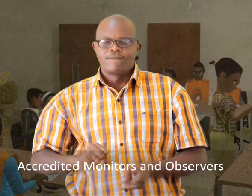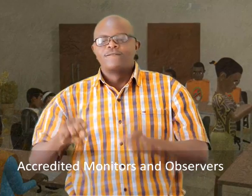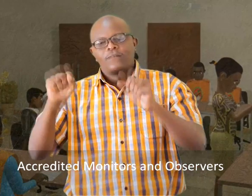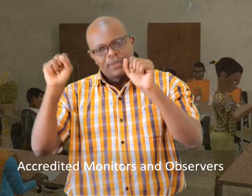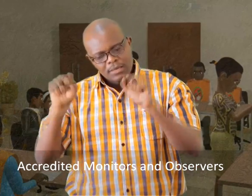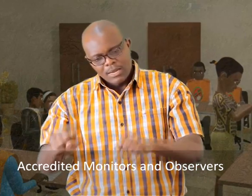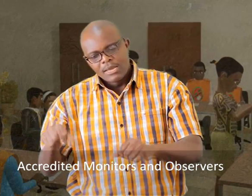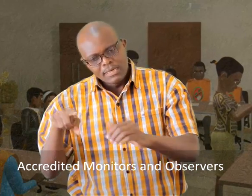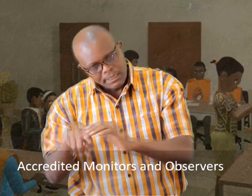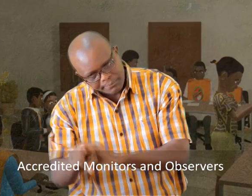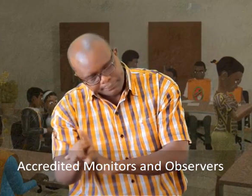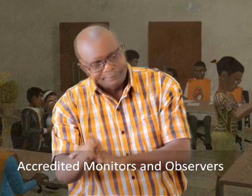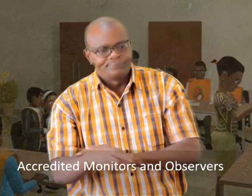Accredited monitors and observers.